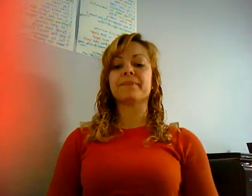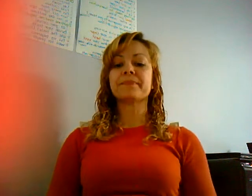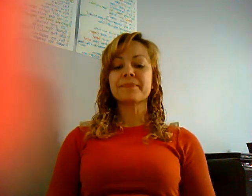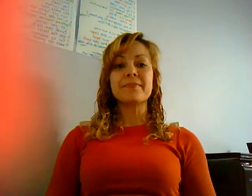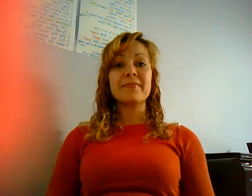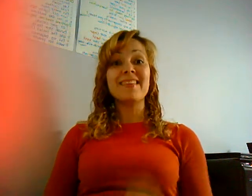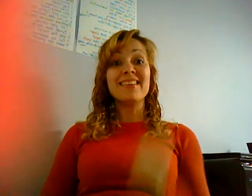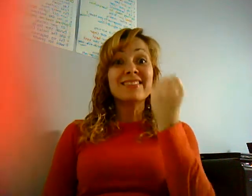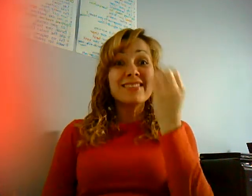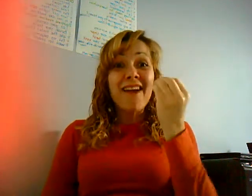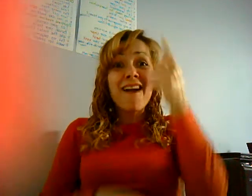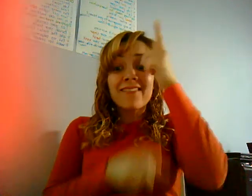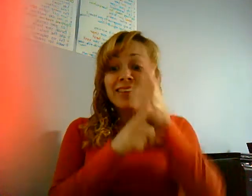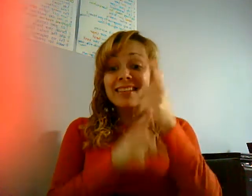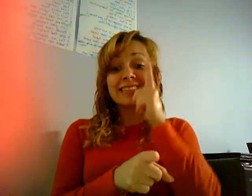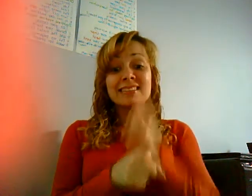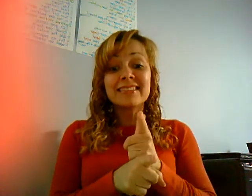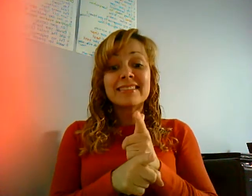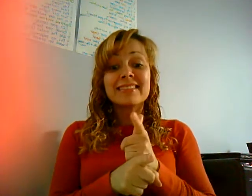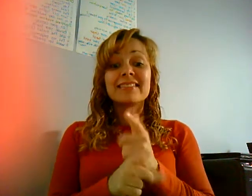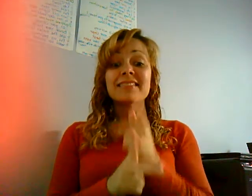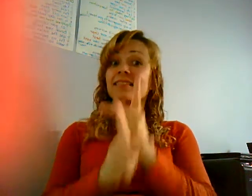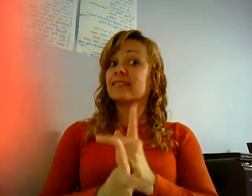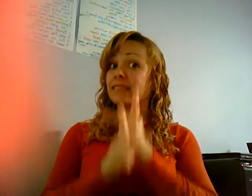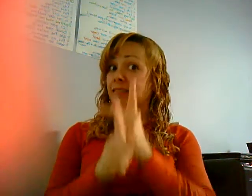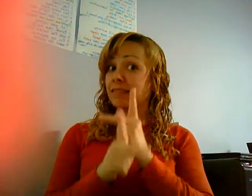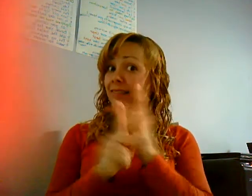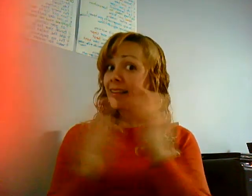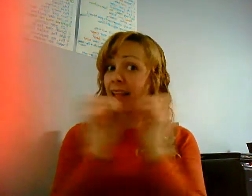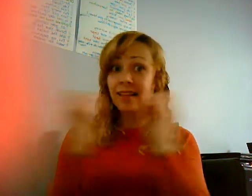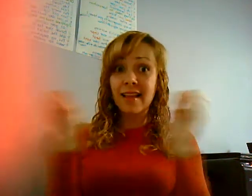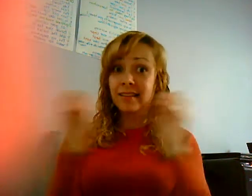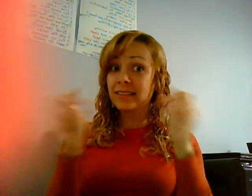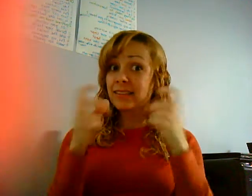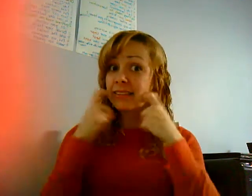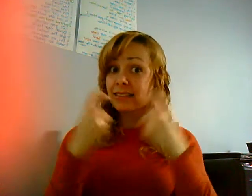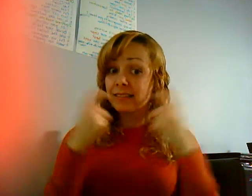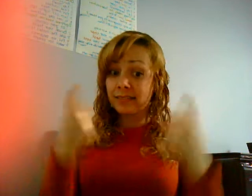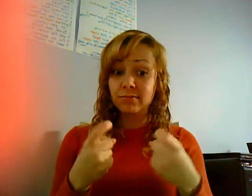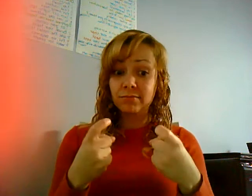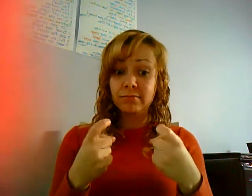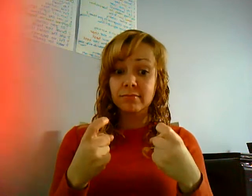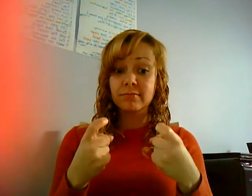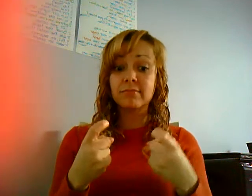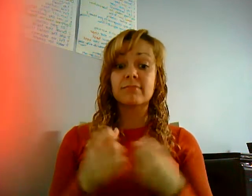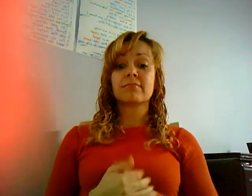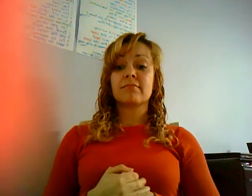verses 12 and 14, brothers and sisters, be careful that none of you sins.